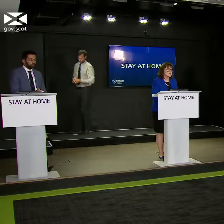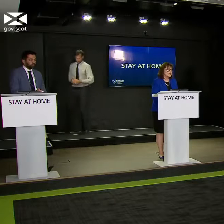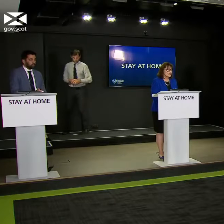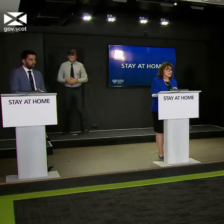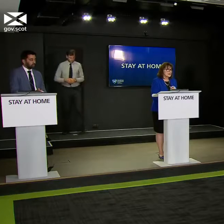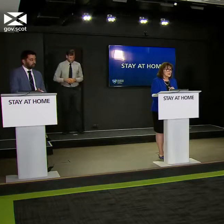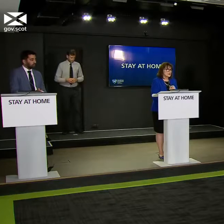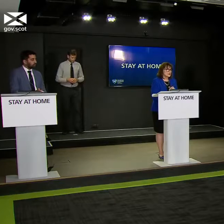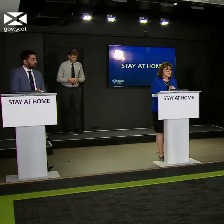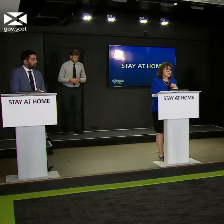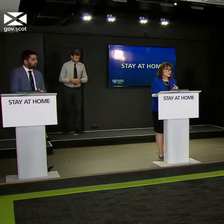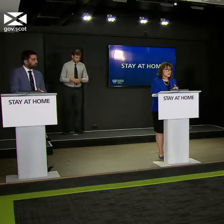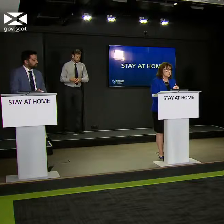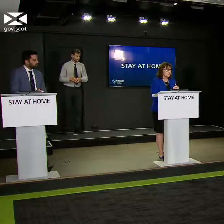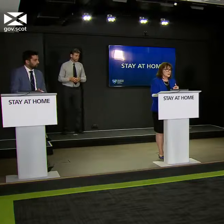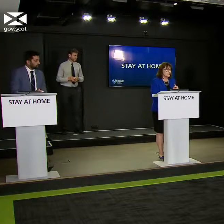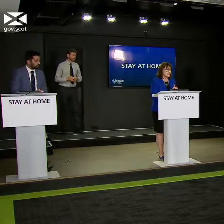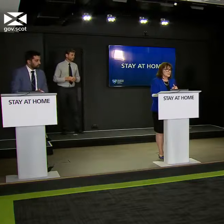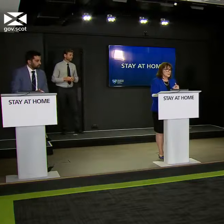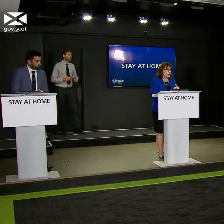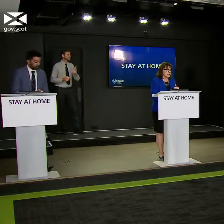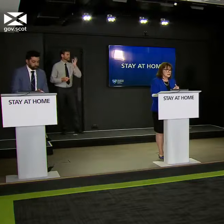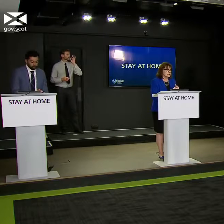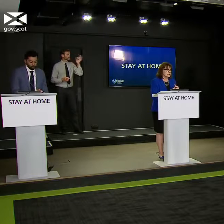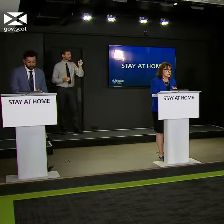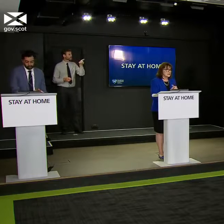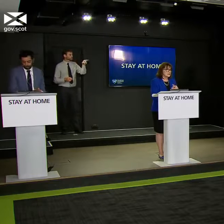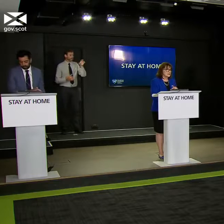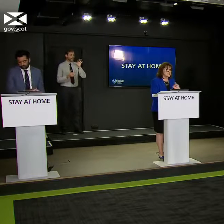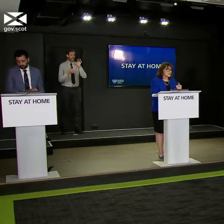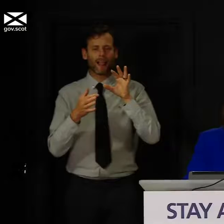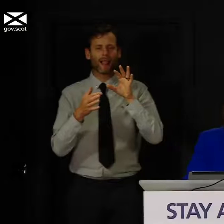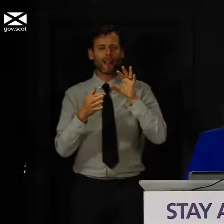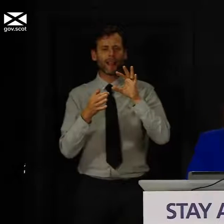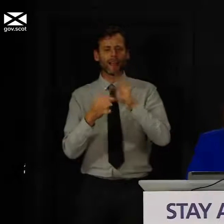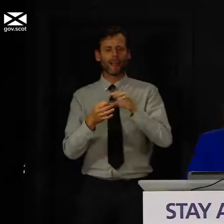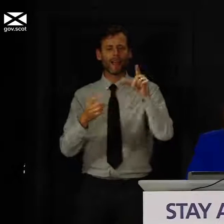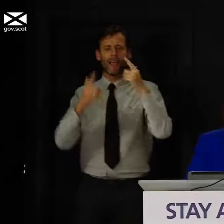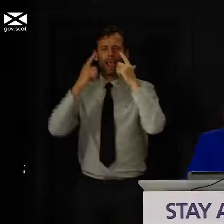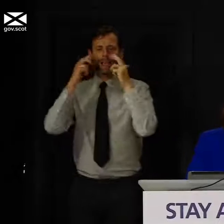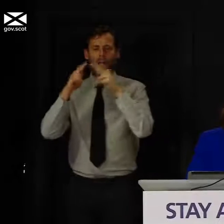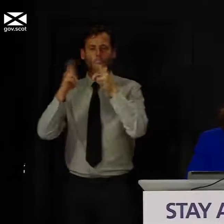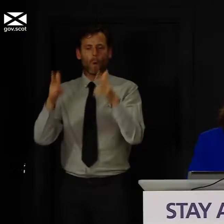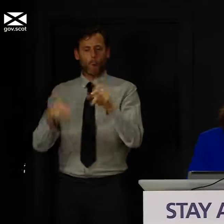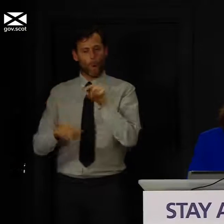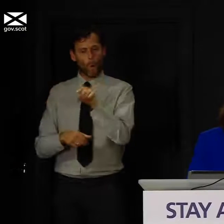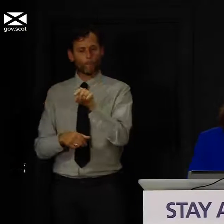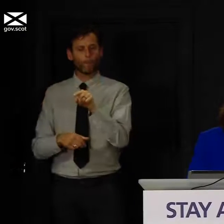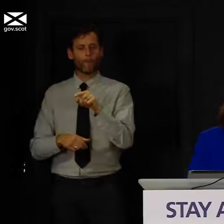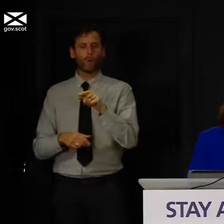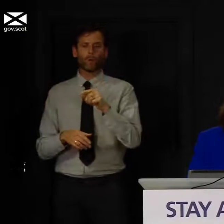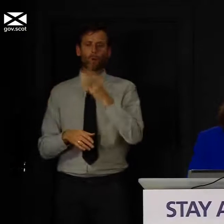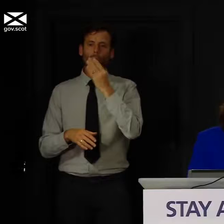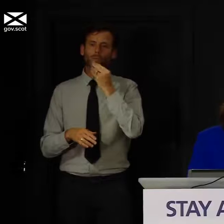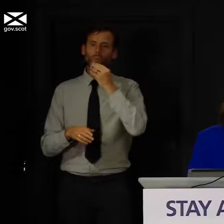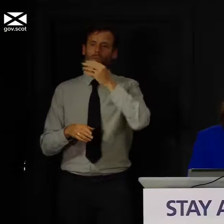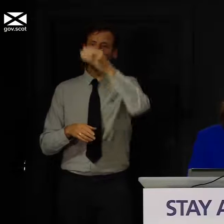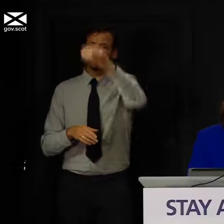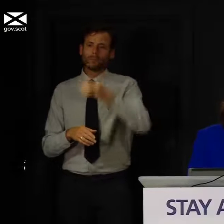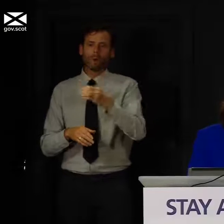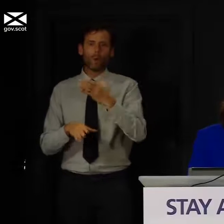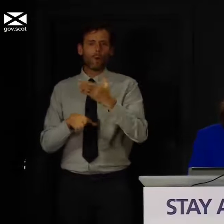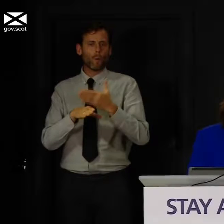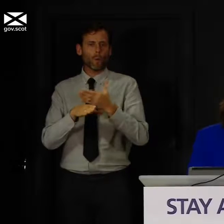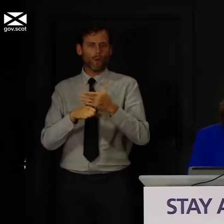about care home workers who may be part of the bank and then may be used in a hospital setting, then